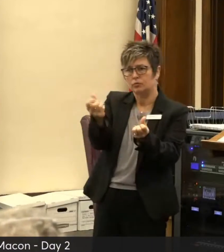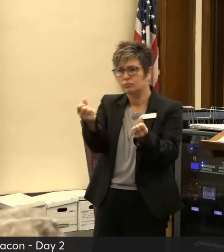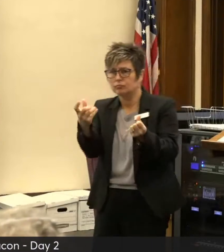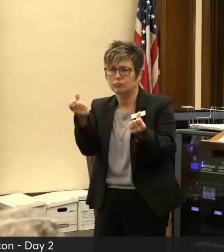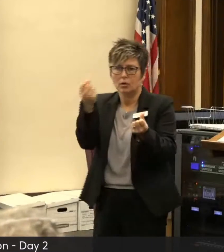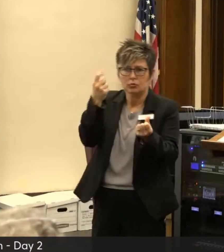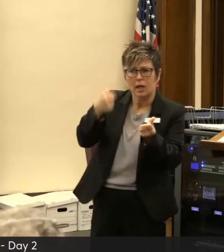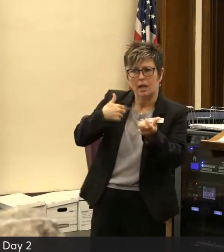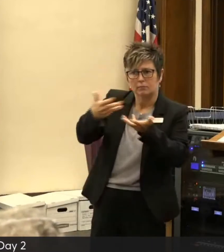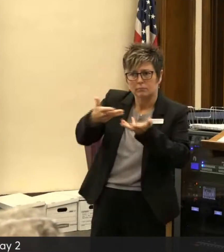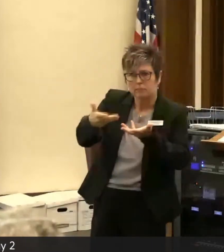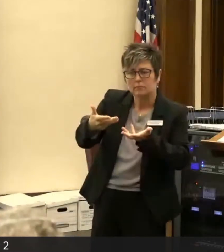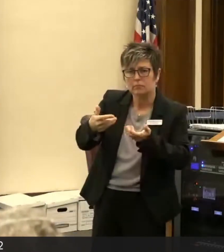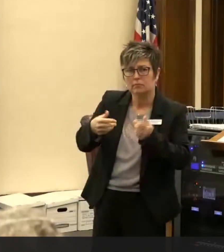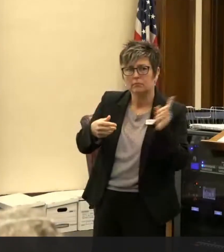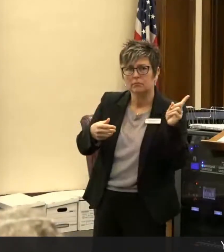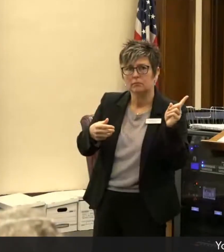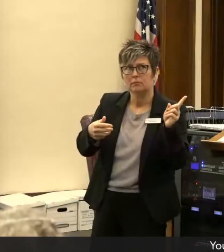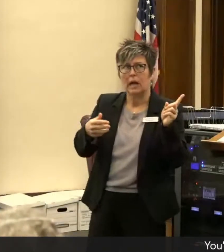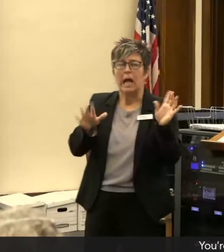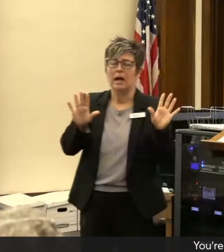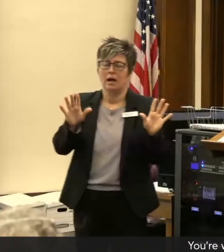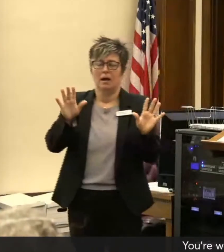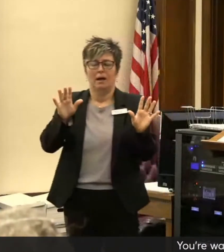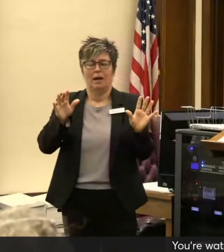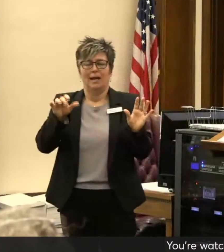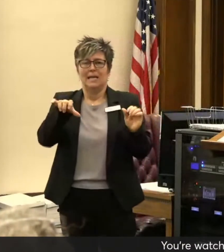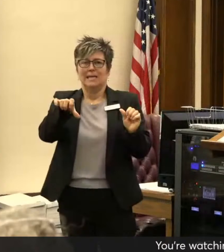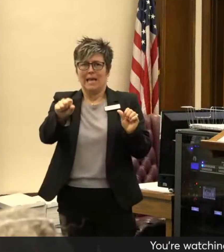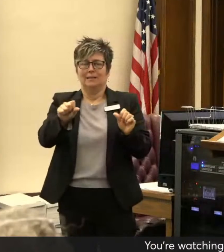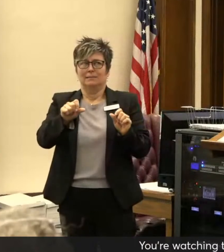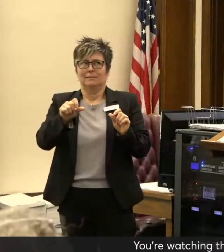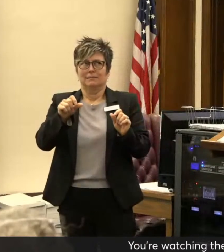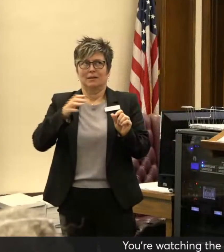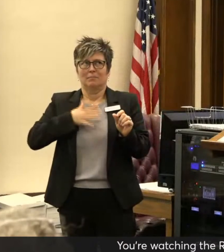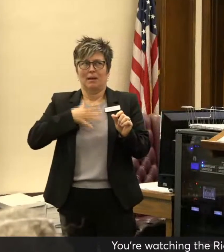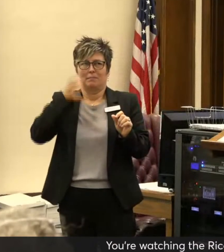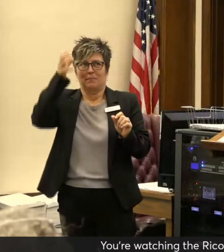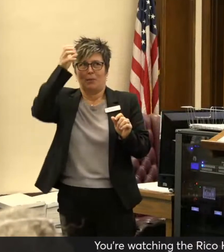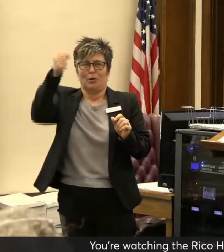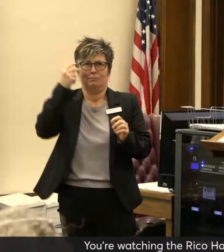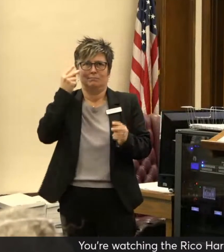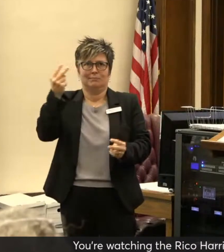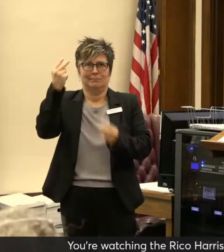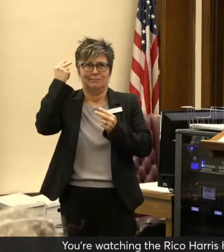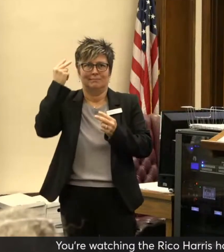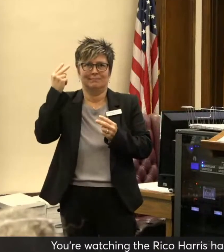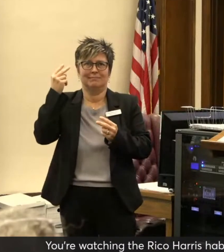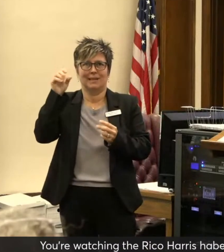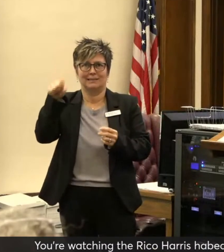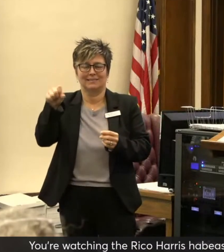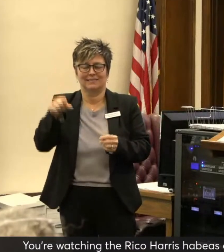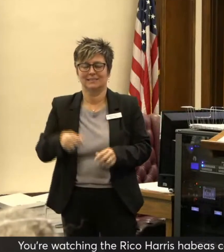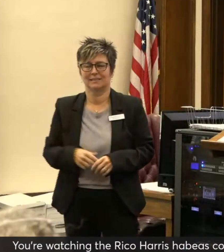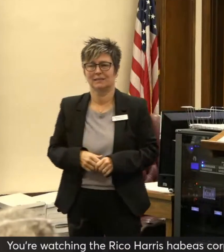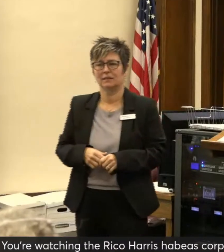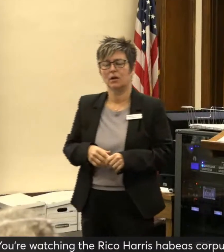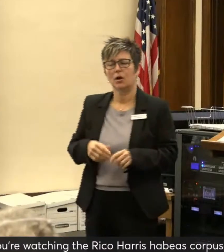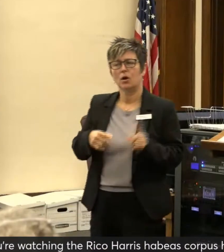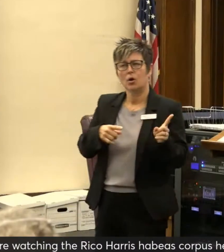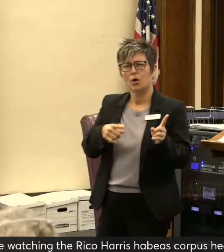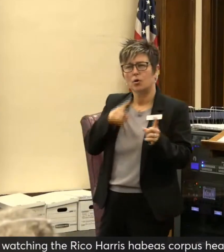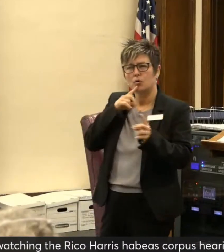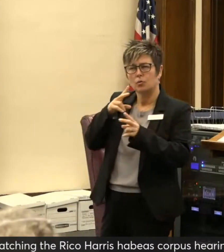And No, that's as far as I can recall. I I think you had mentioned you had to get permission from